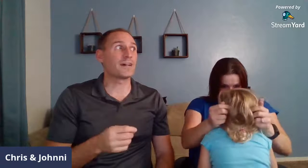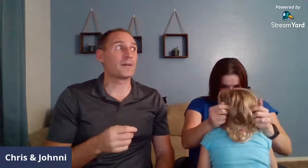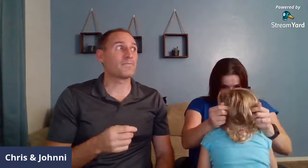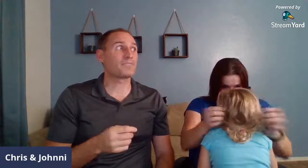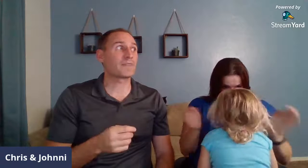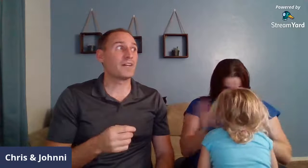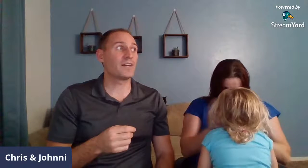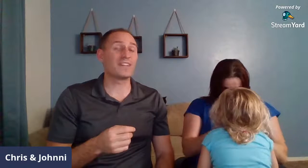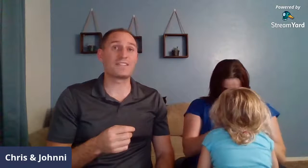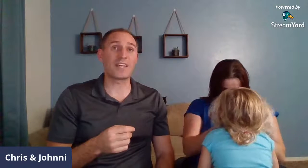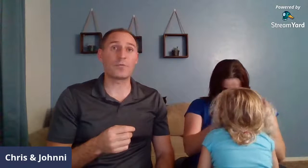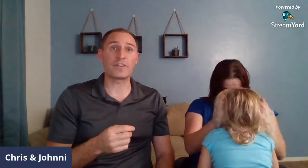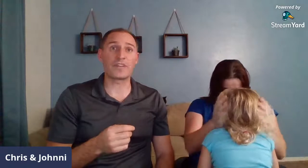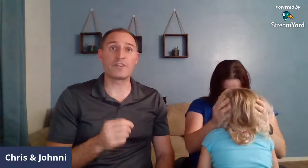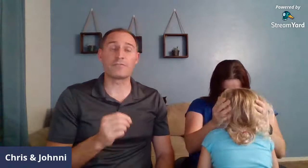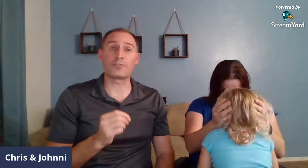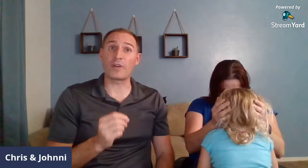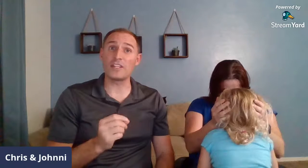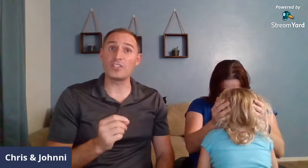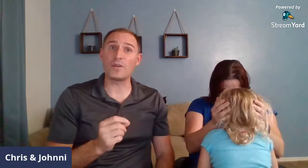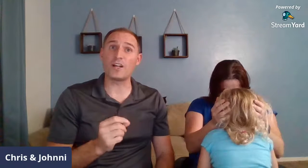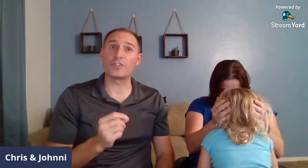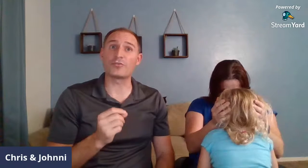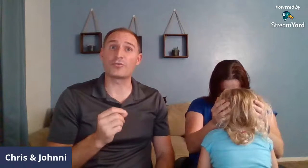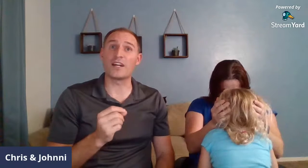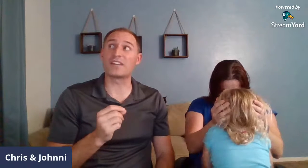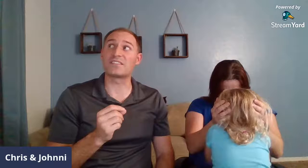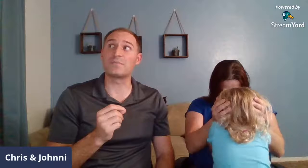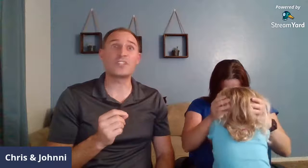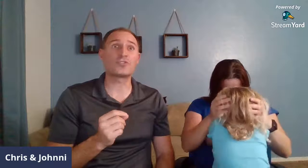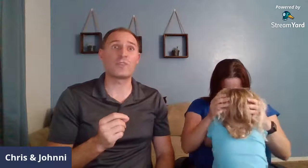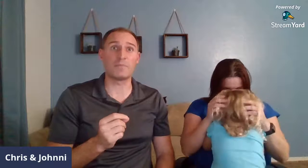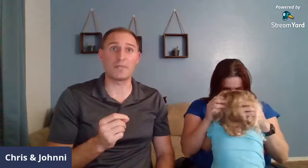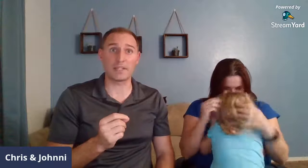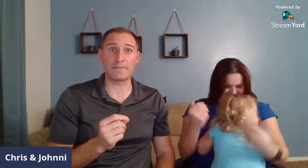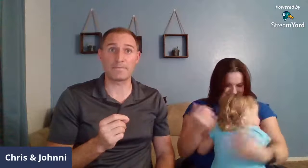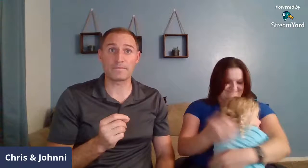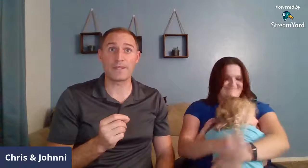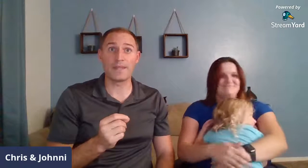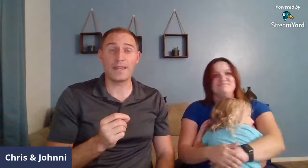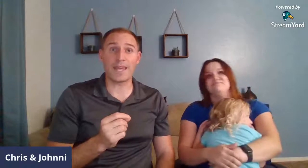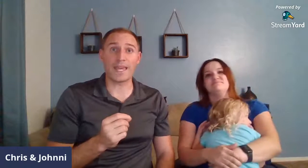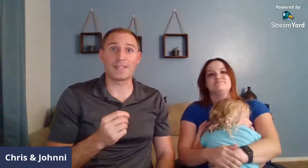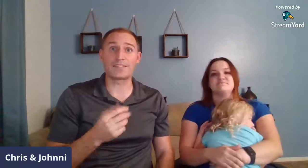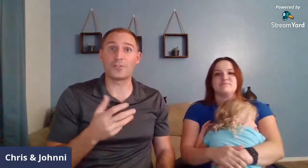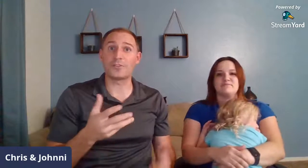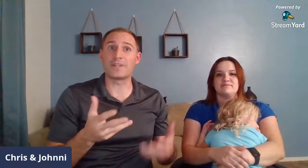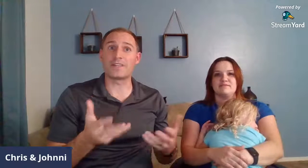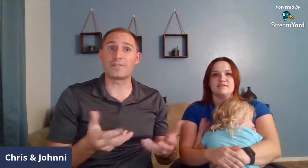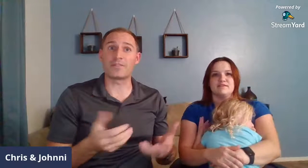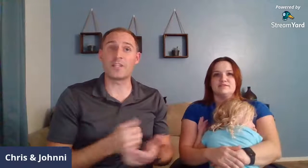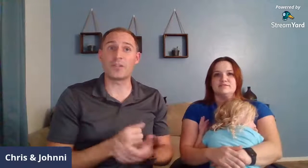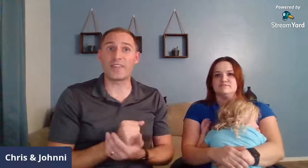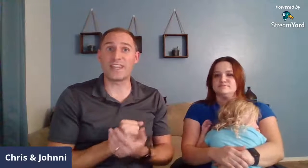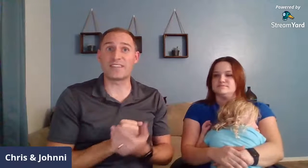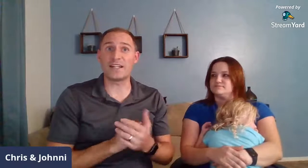exam where they grade you on speech readability. And so if you're familiar with